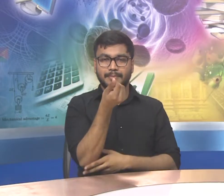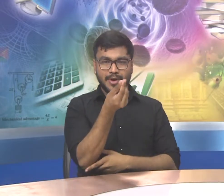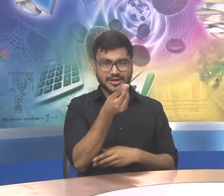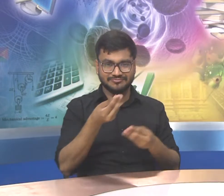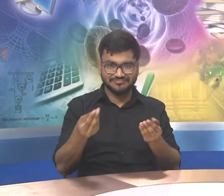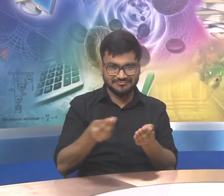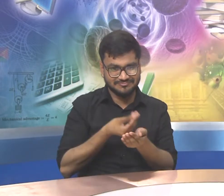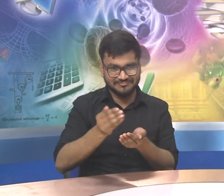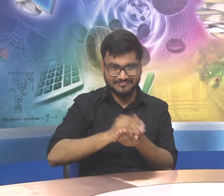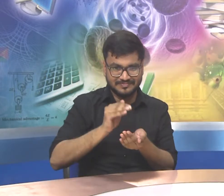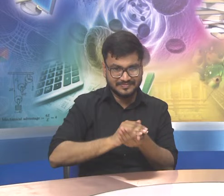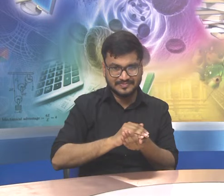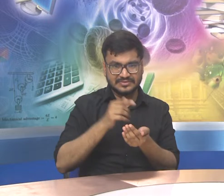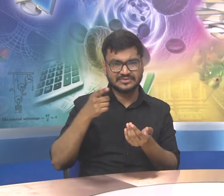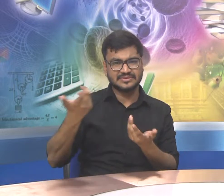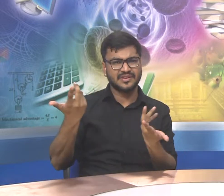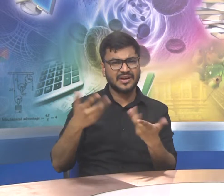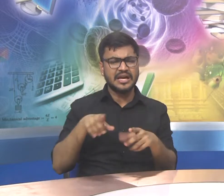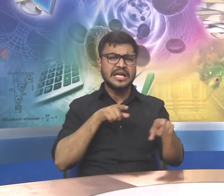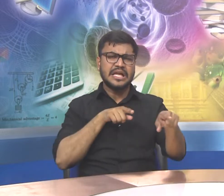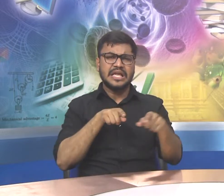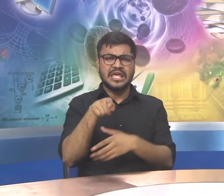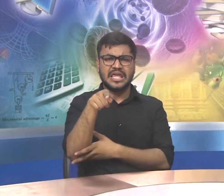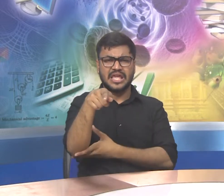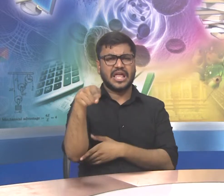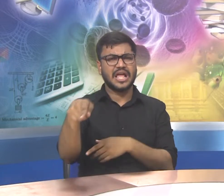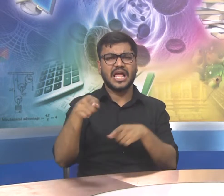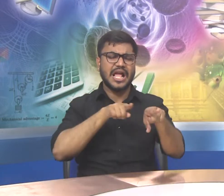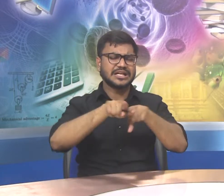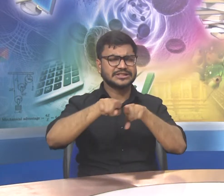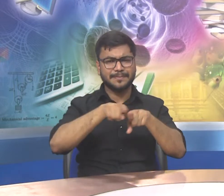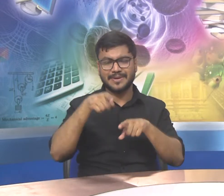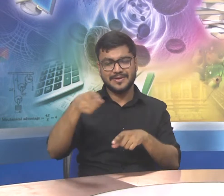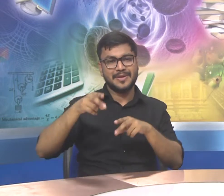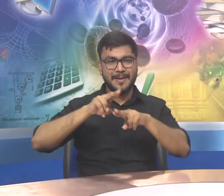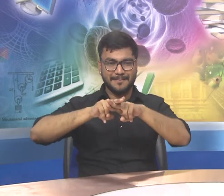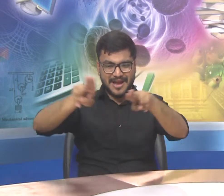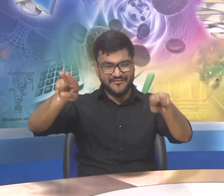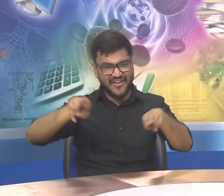And fourth is transferring money